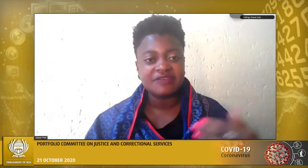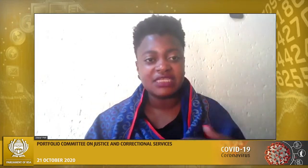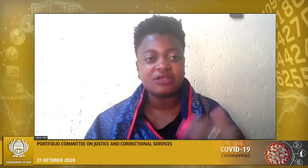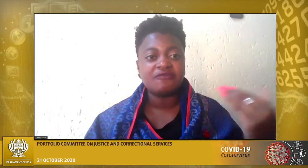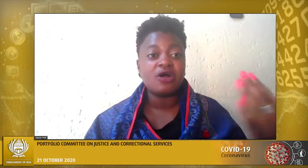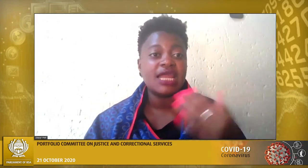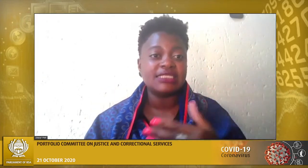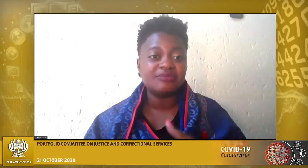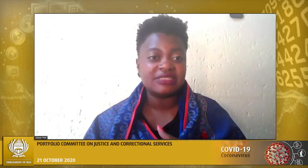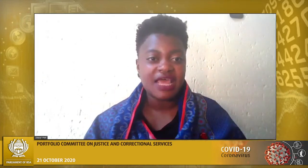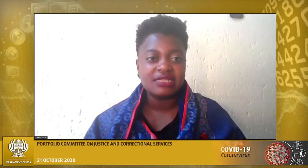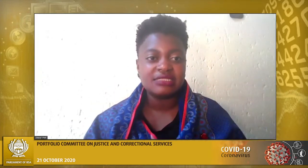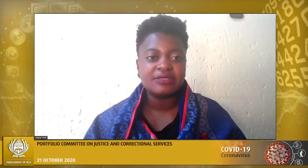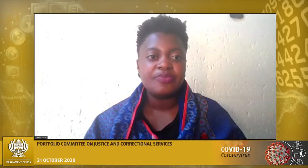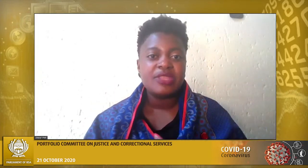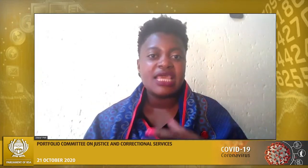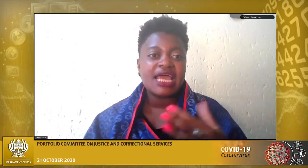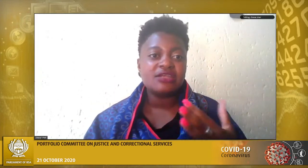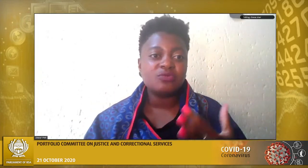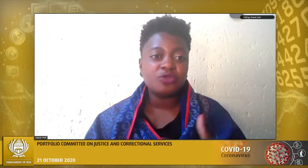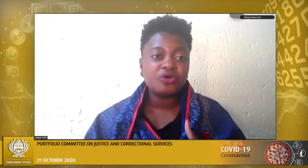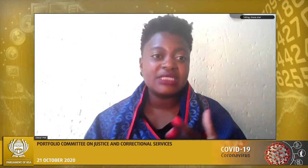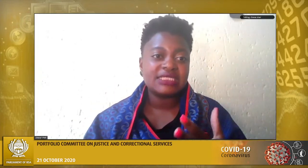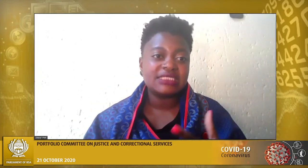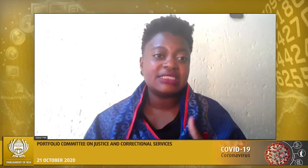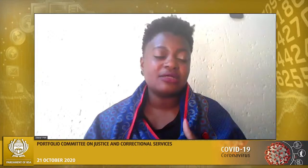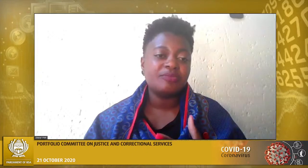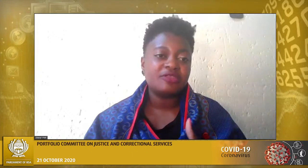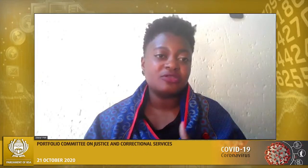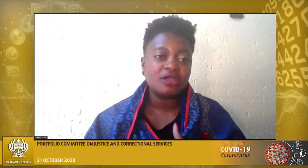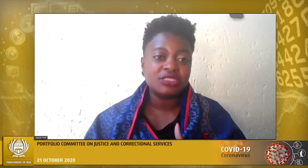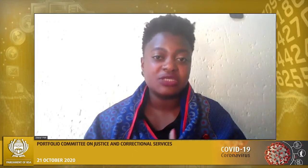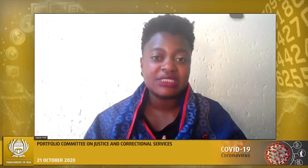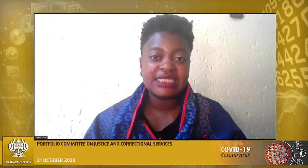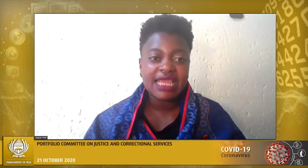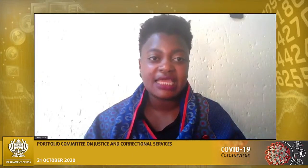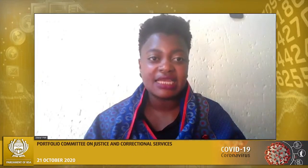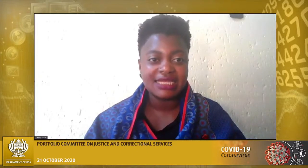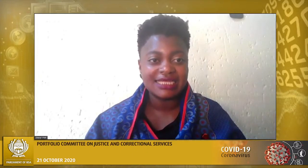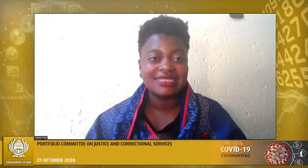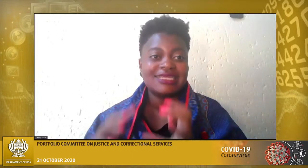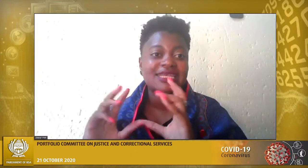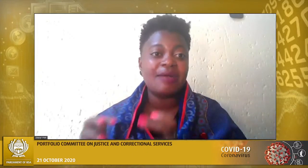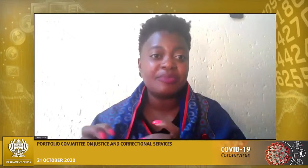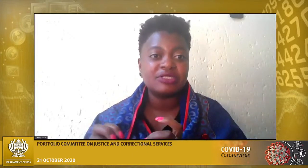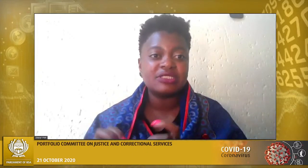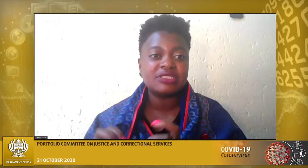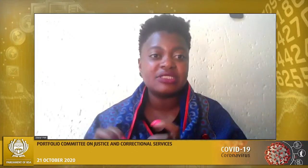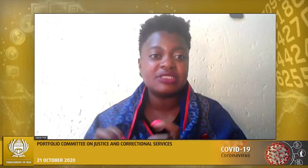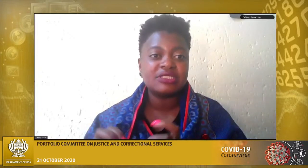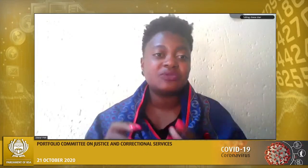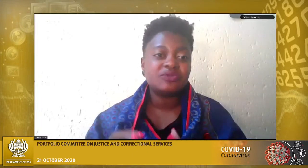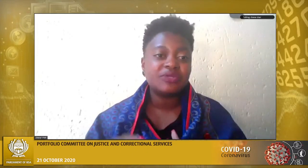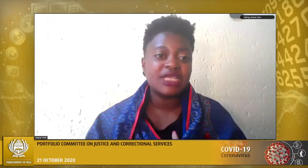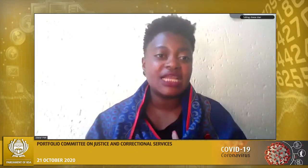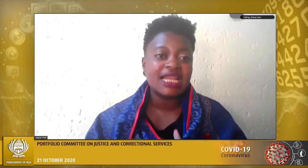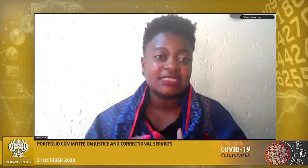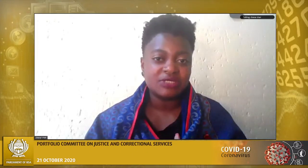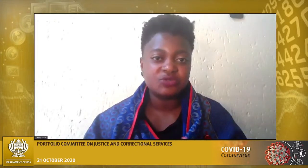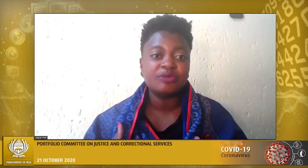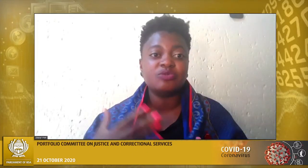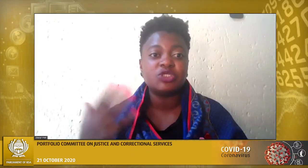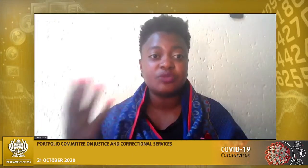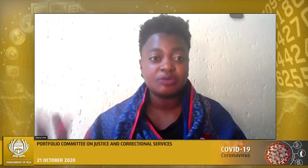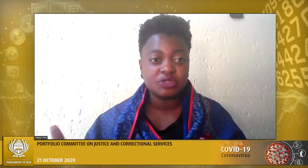of indicativeness of online gender-based violence. And although a statistical methodology was taken in getting the numbers, what was realized in